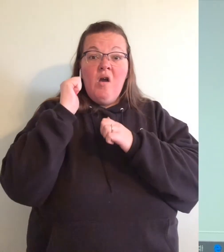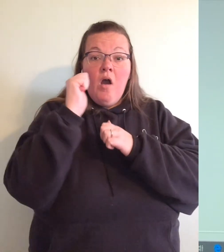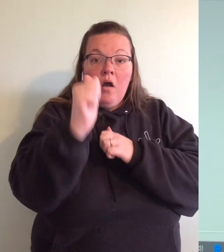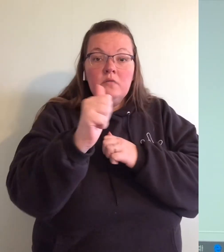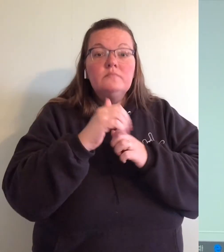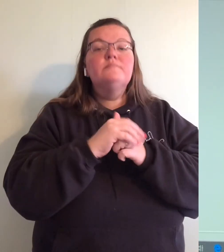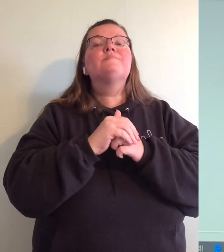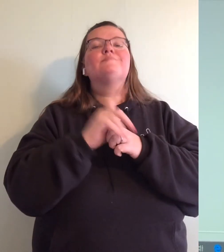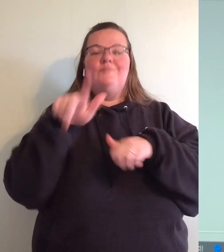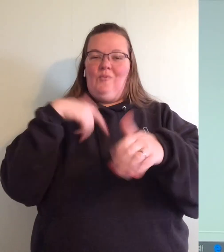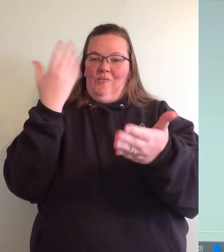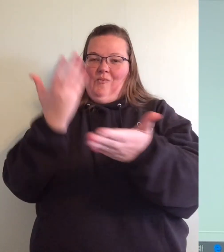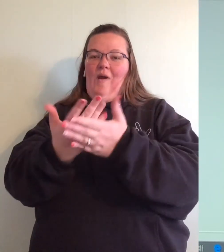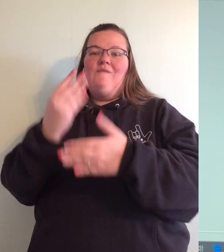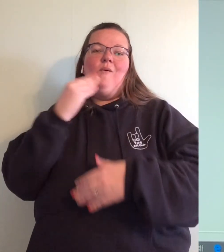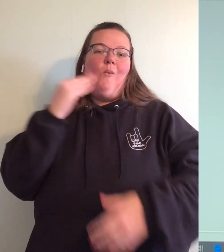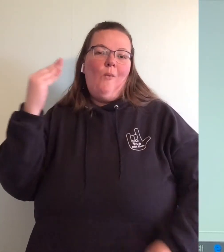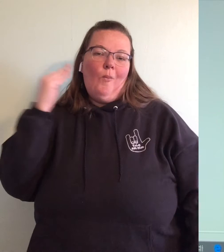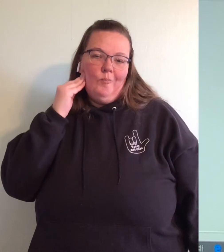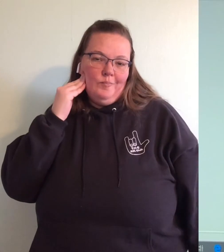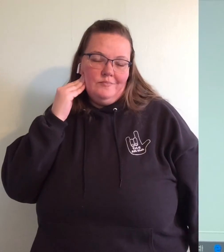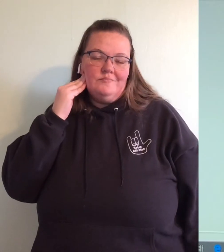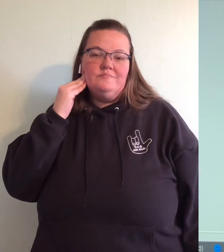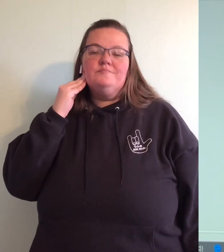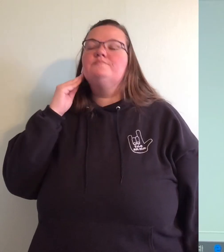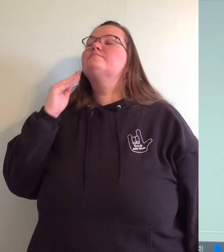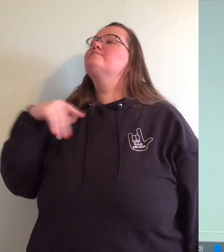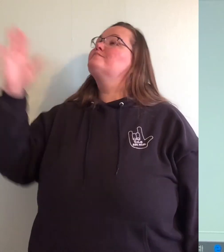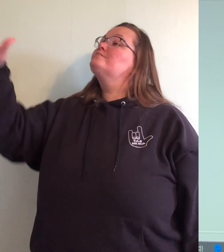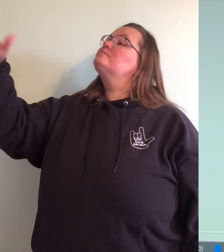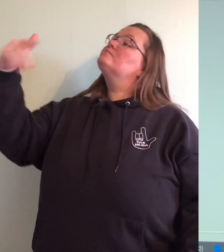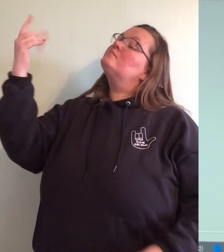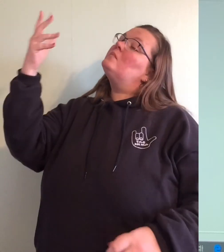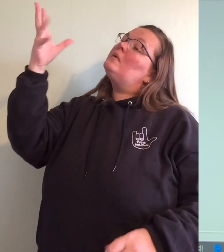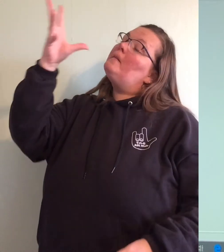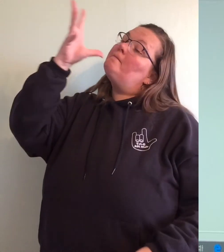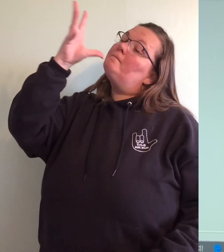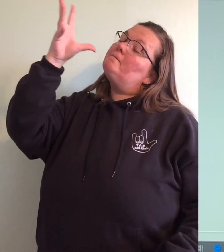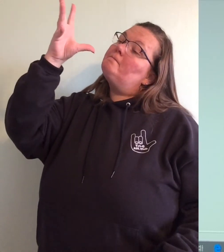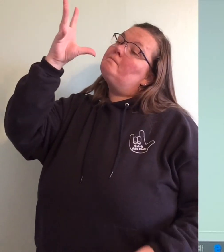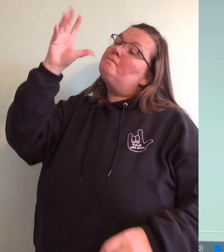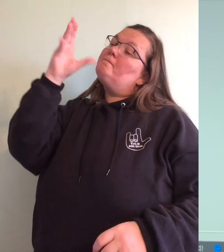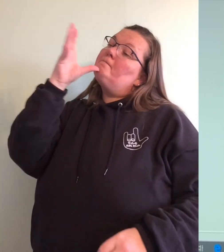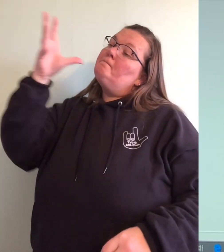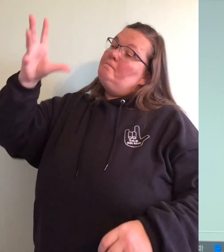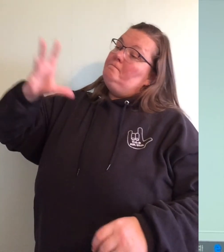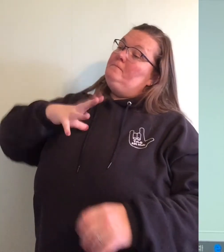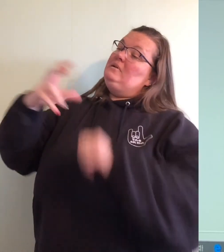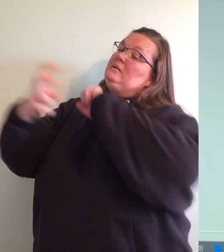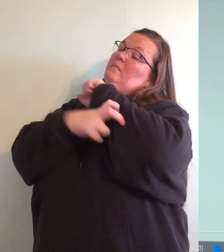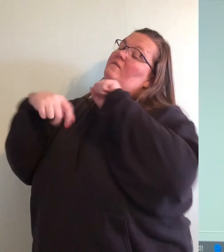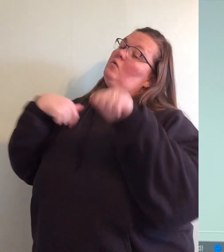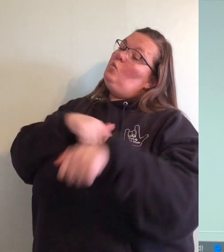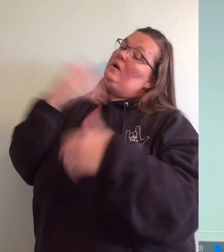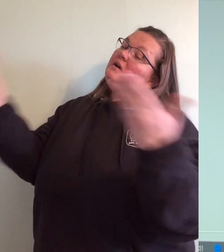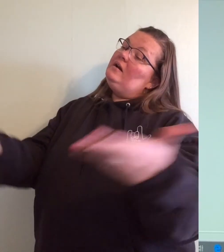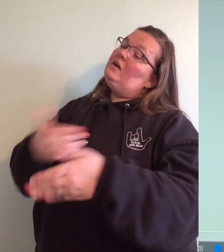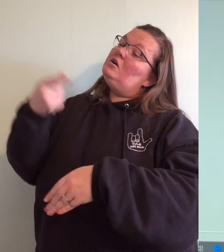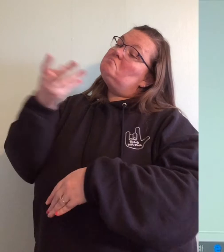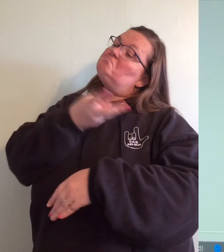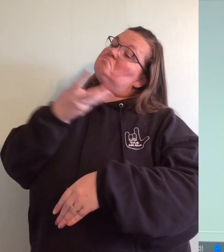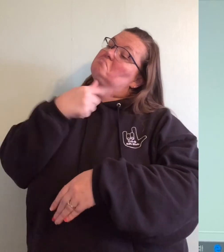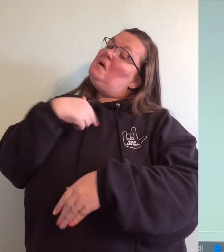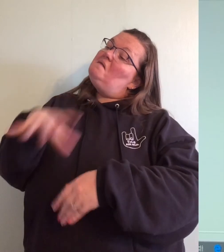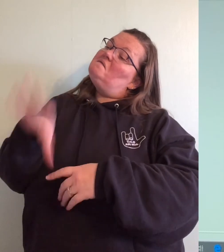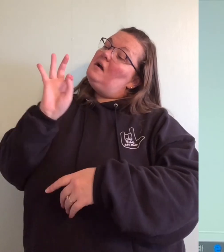they were at the door of the house. "Here we are, Miss Beaver," said Mr. Beaver. "I've found them. Here are the sons and daughters of